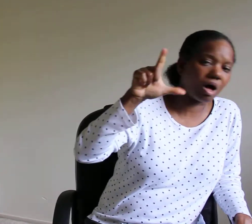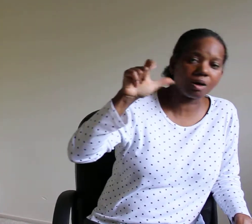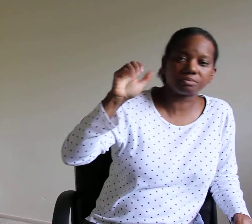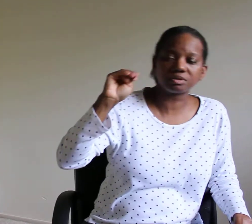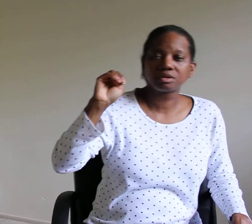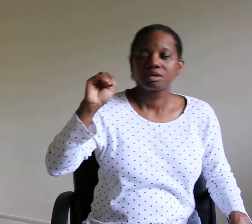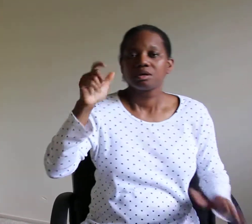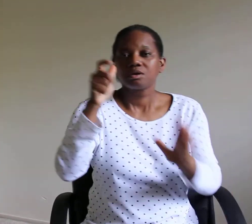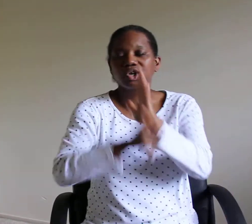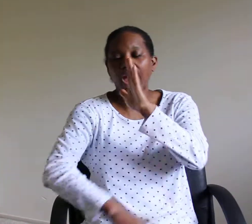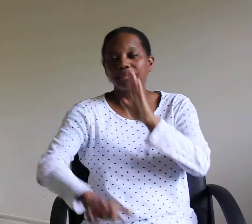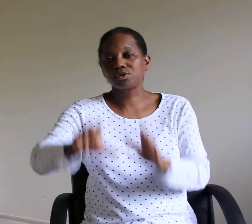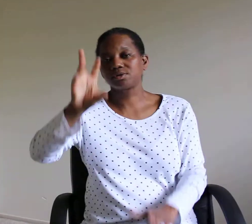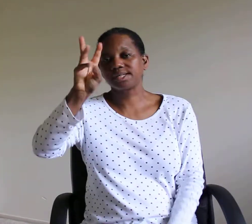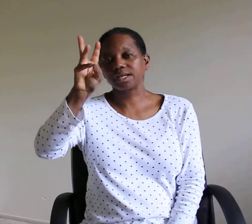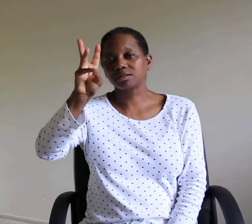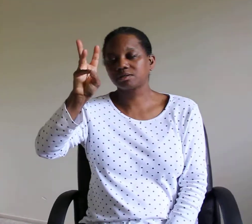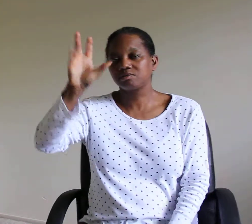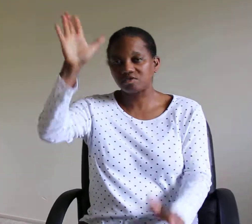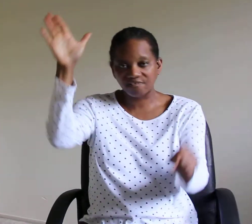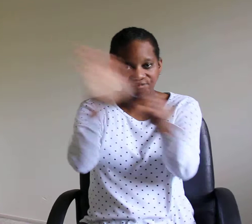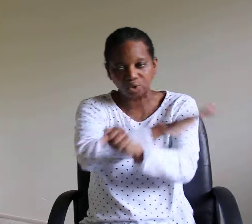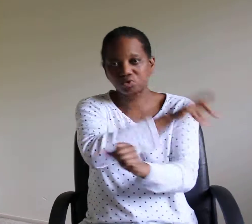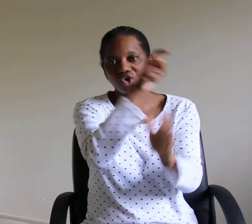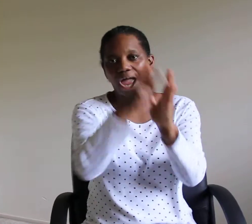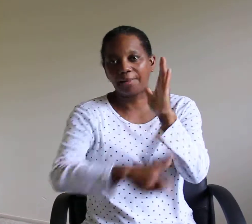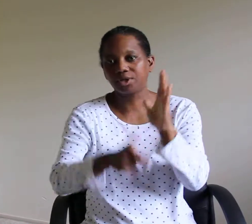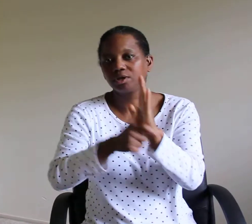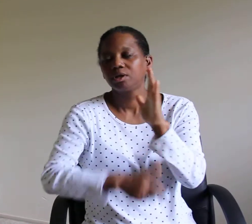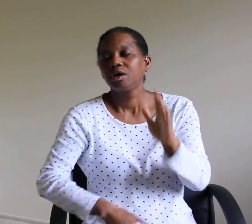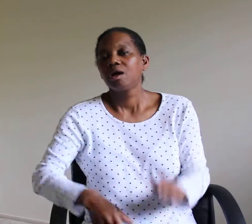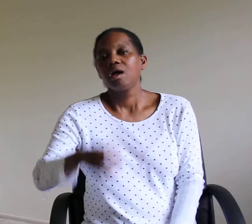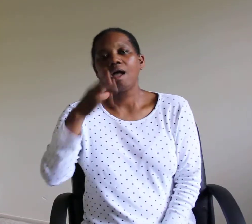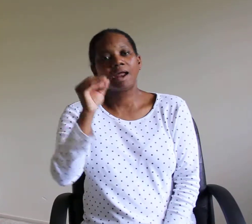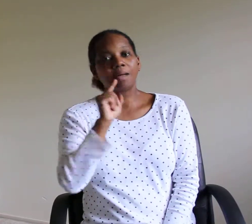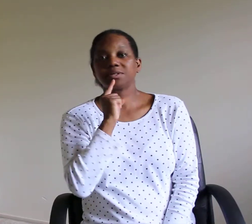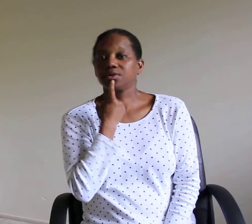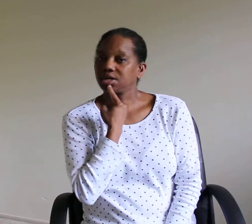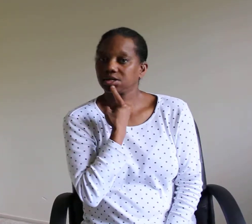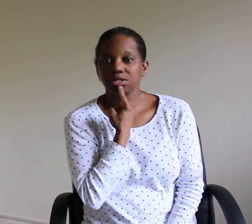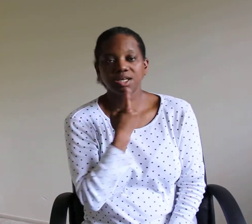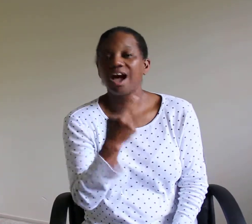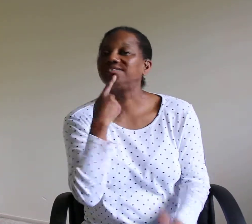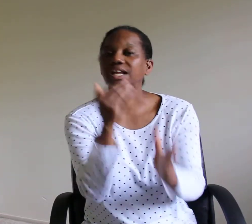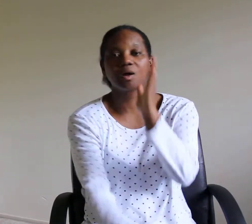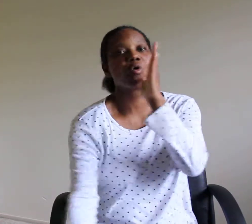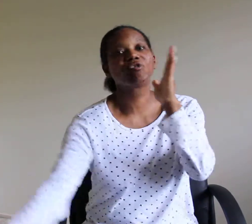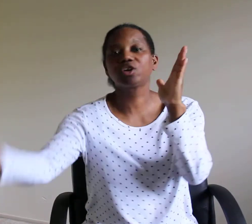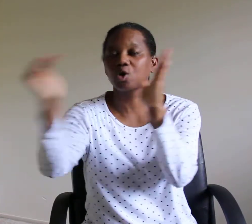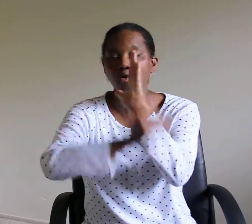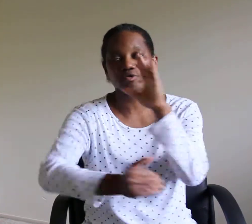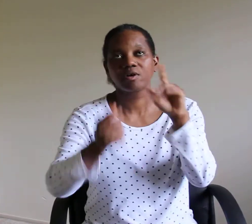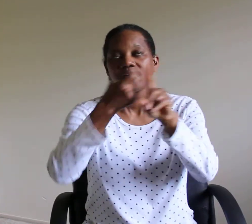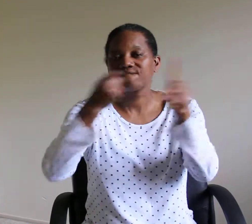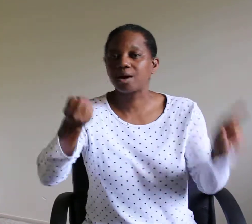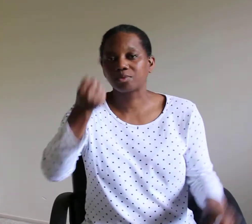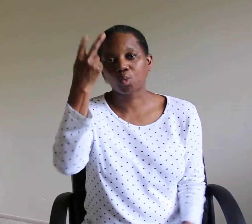Psalms chapter 6, the full chapter. And I'm serious. I said it over and over from